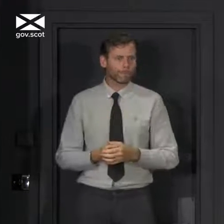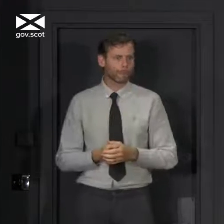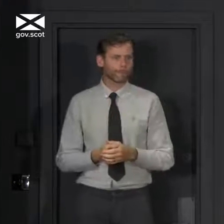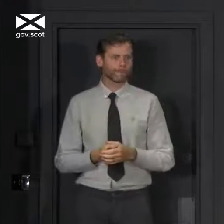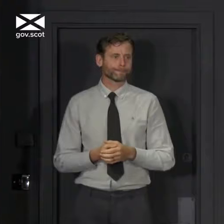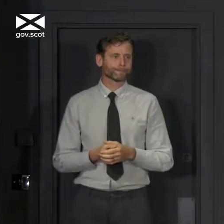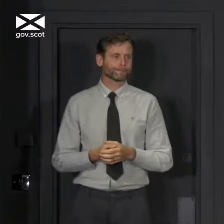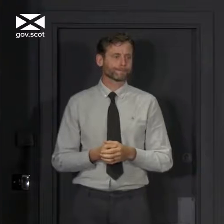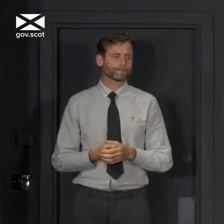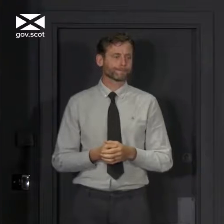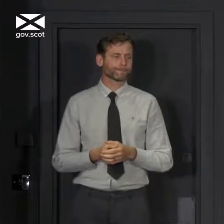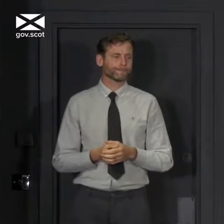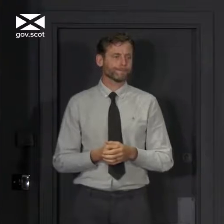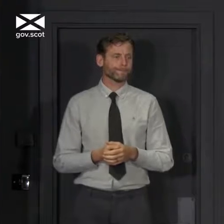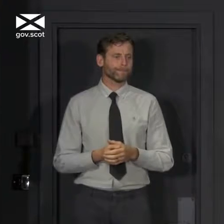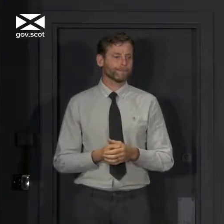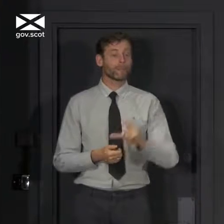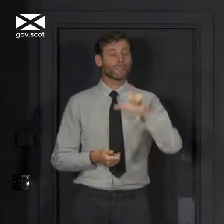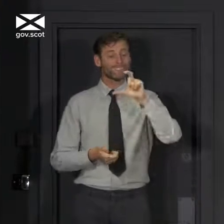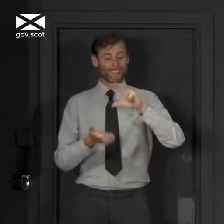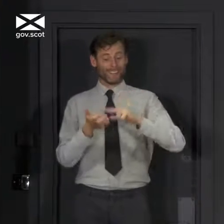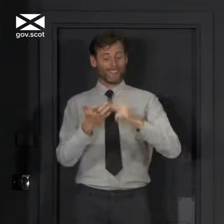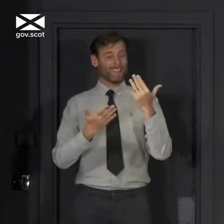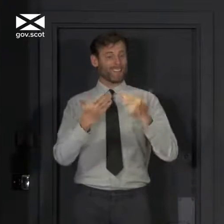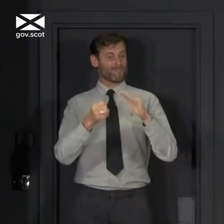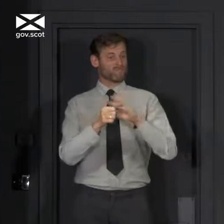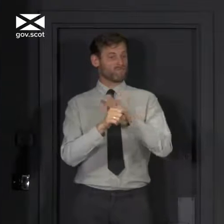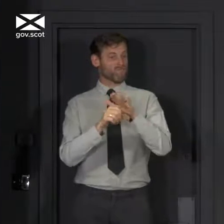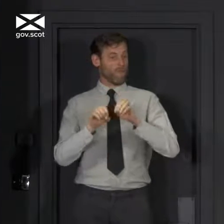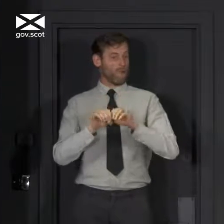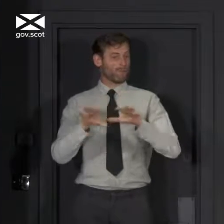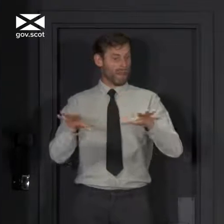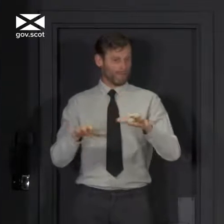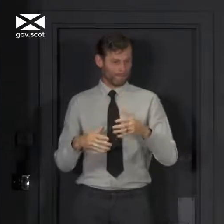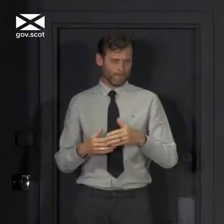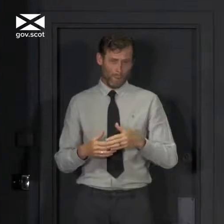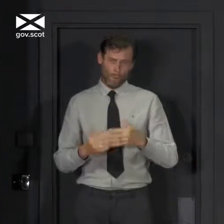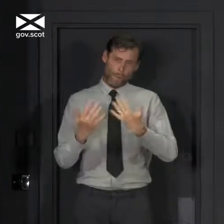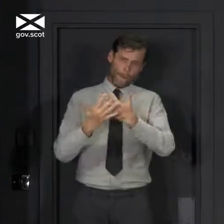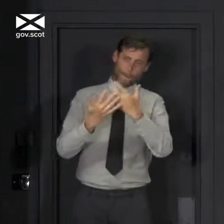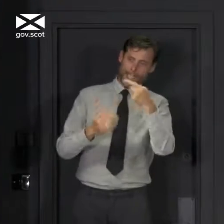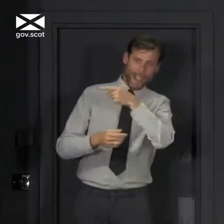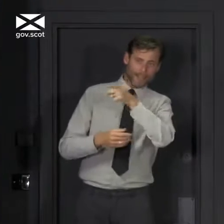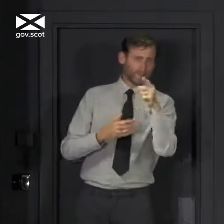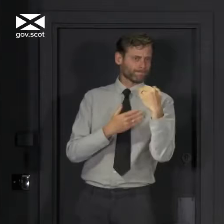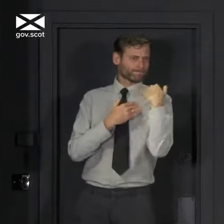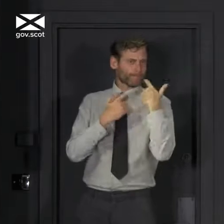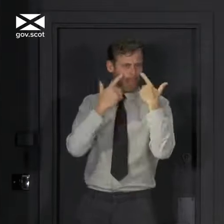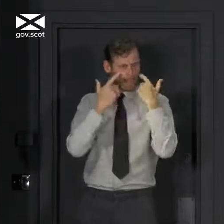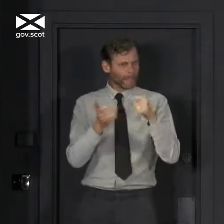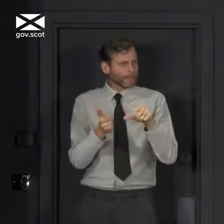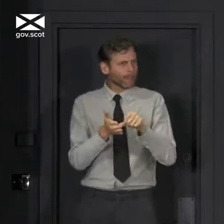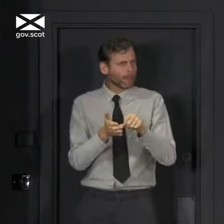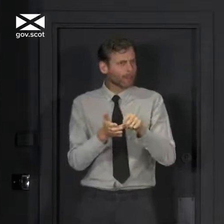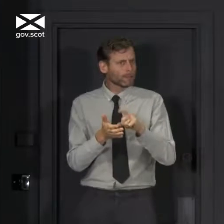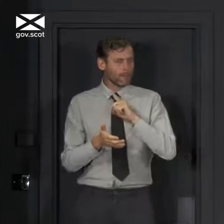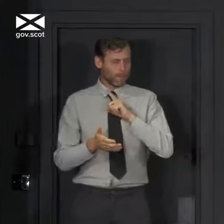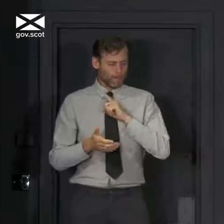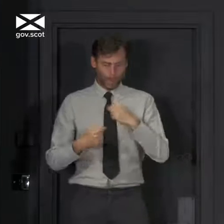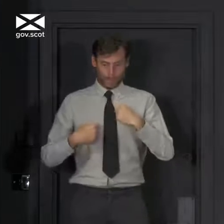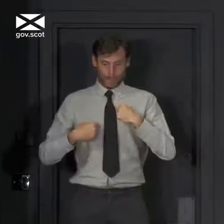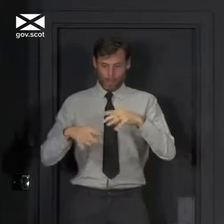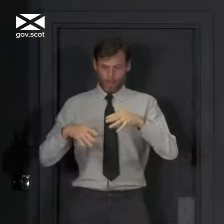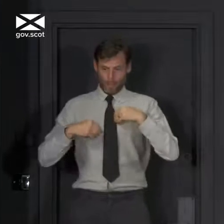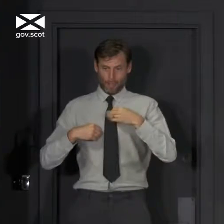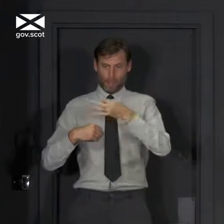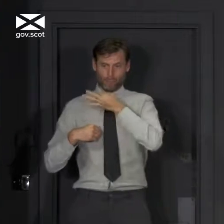Excuse me. I know that the COVID crisis will have been a difficult time for many carers. You will have been worried about your own health